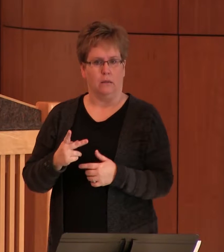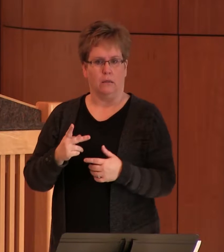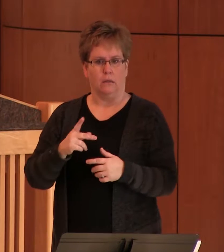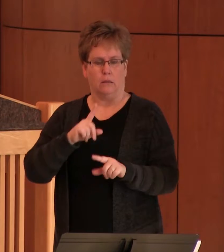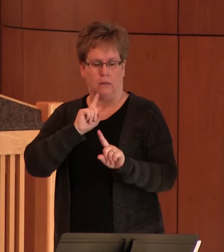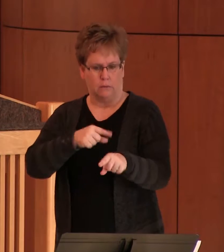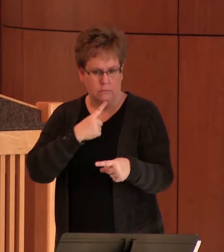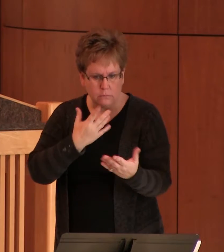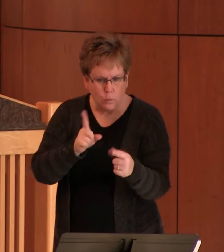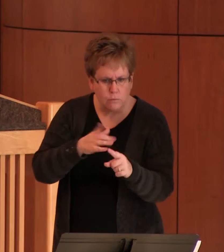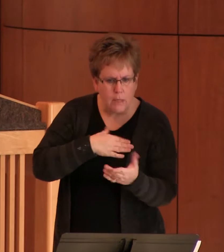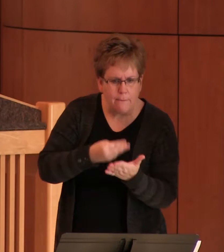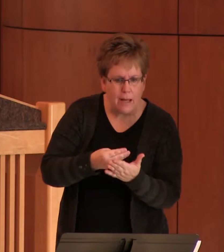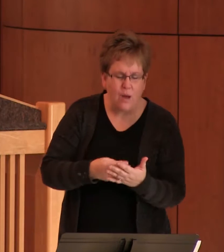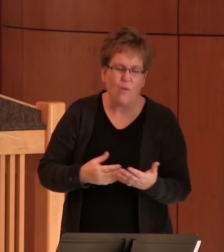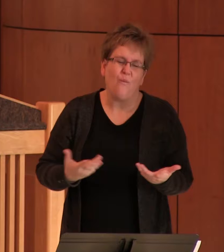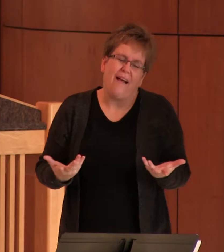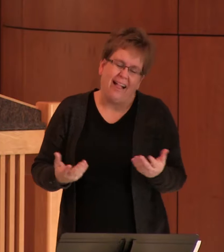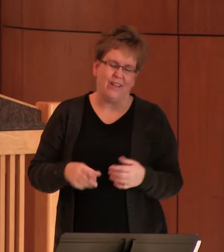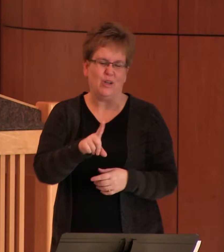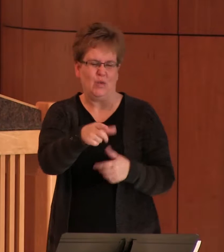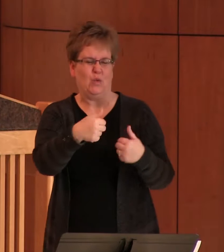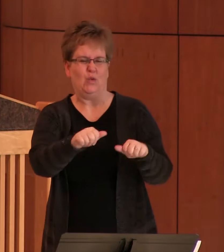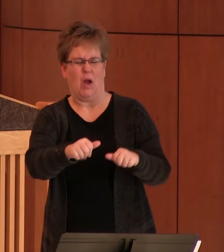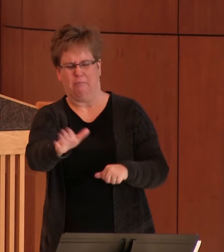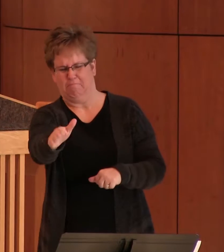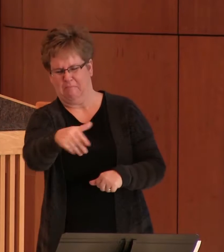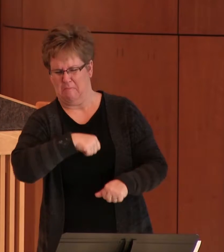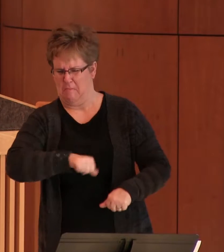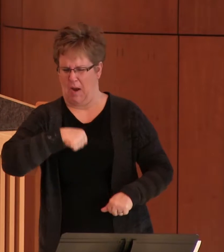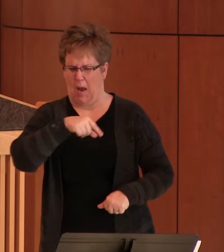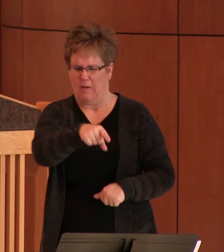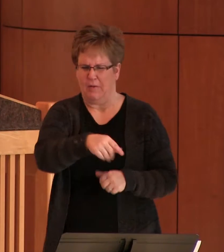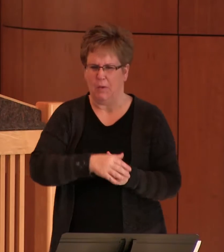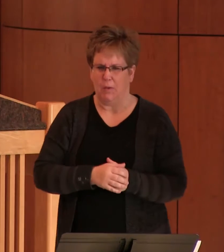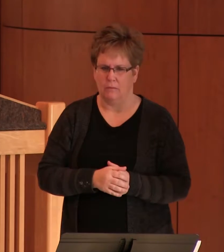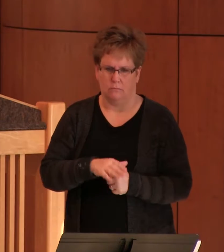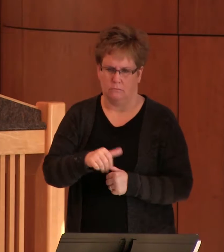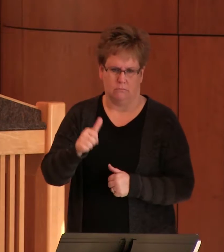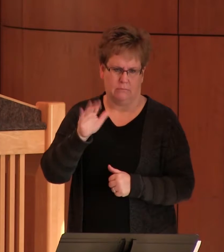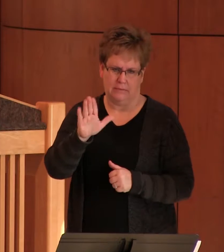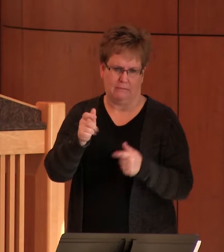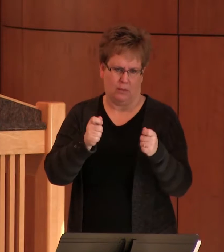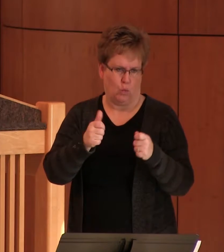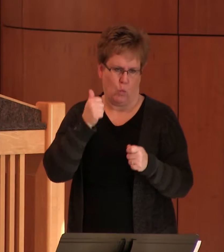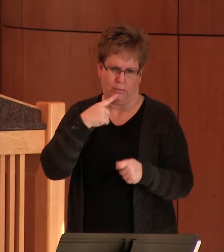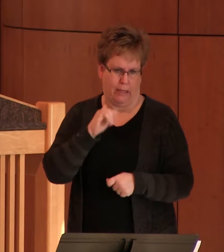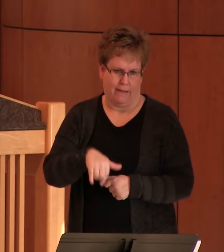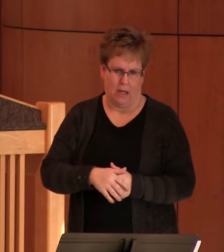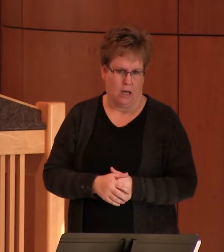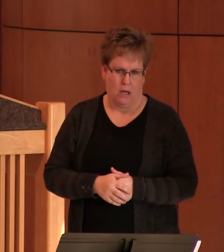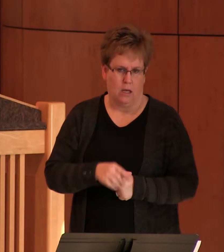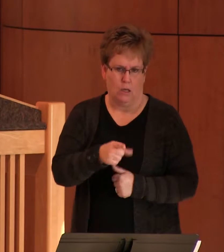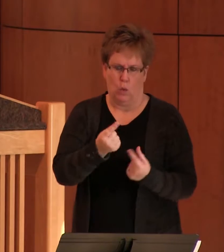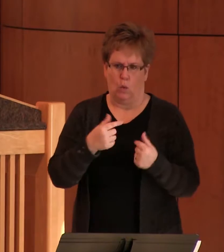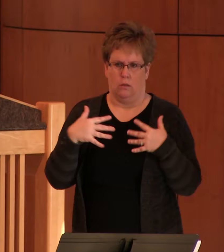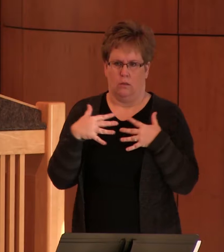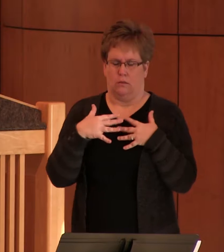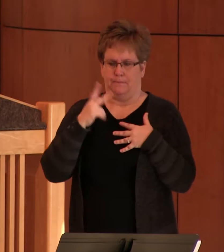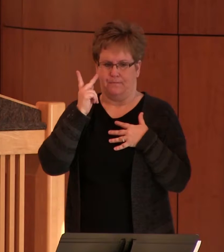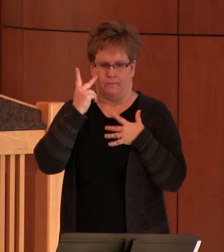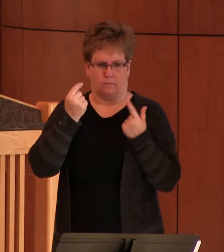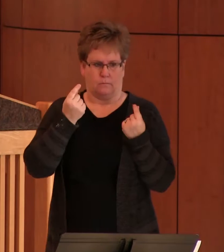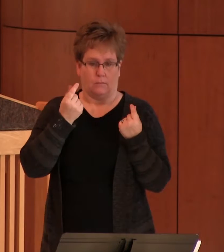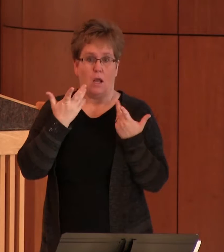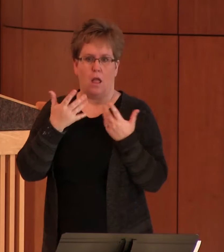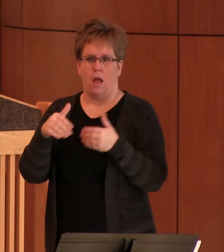be, well, you tried, and boy, I'm proud of you for doing that. No, he buries his talent